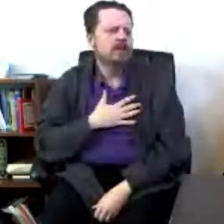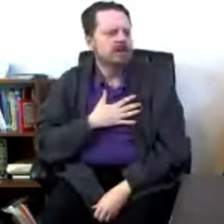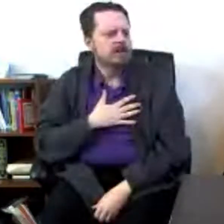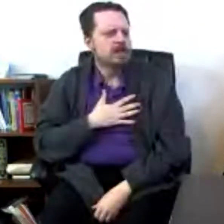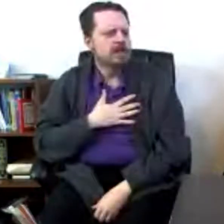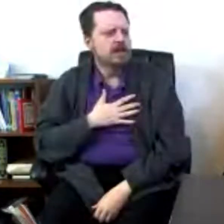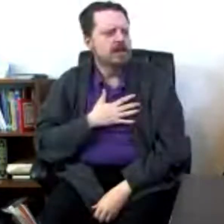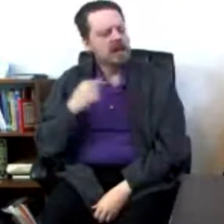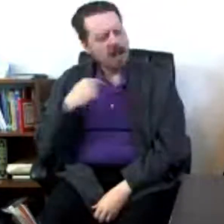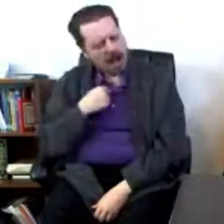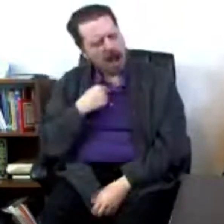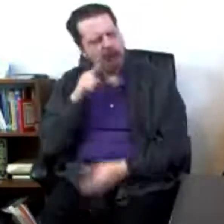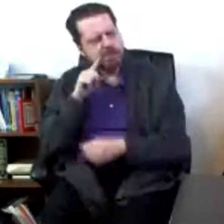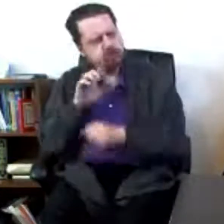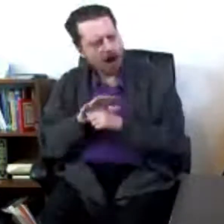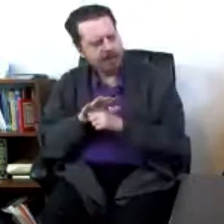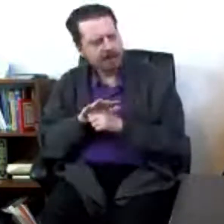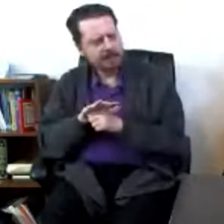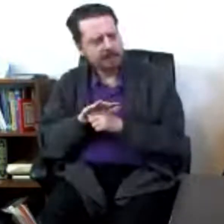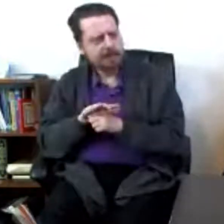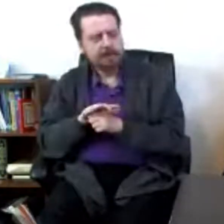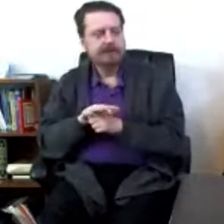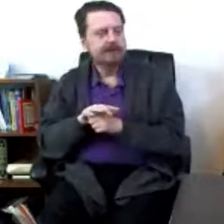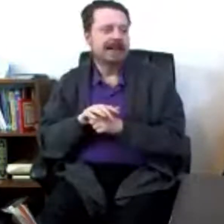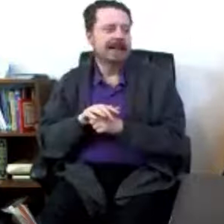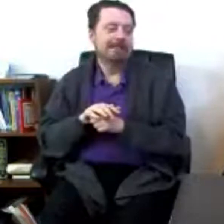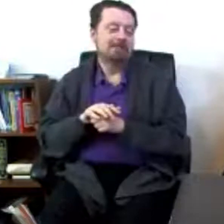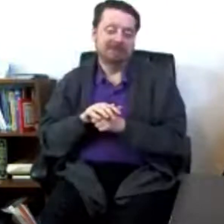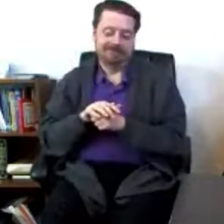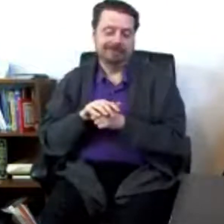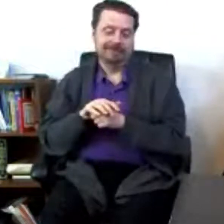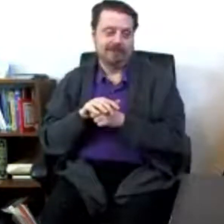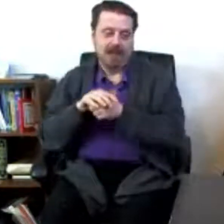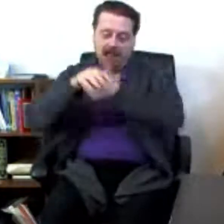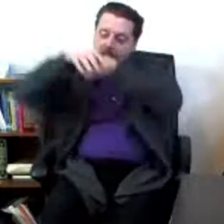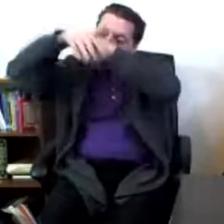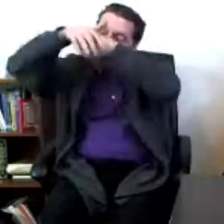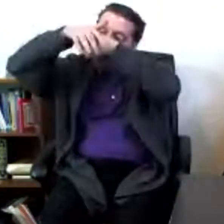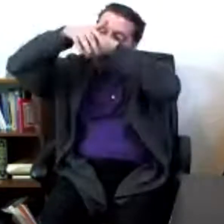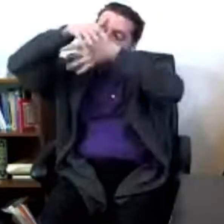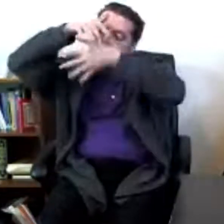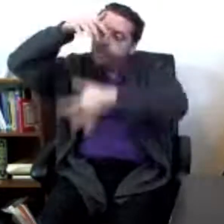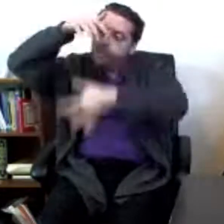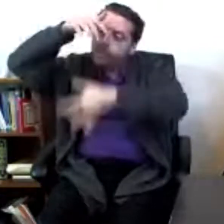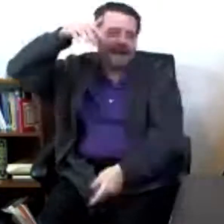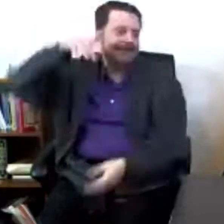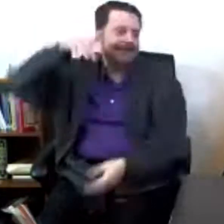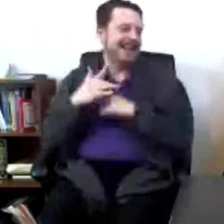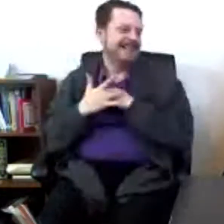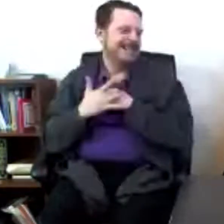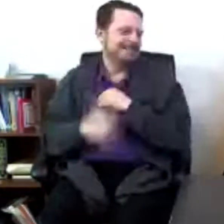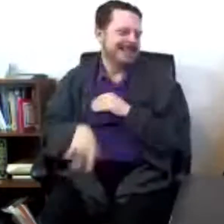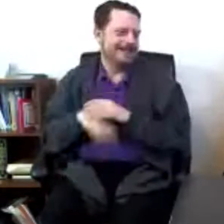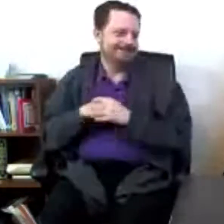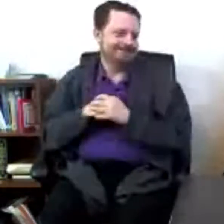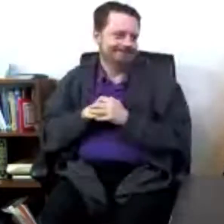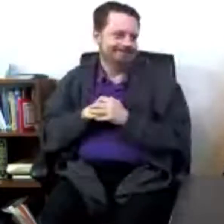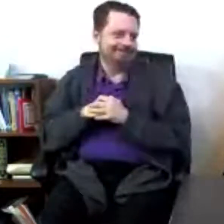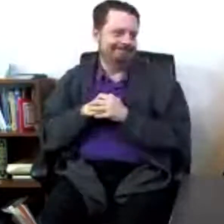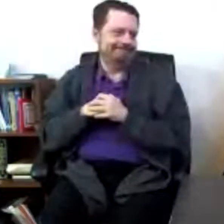And I promised you and I reneged on my promise. And I had no